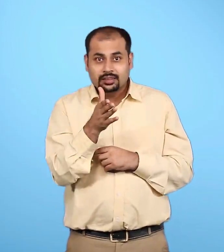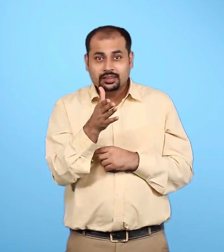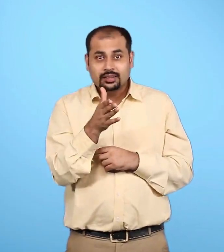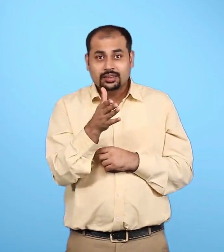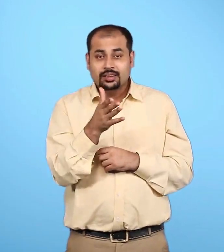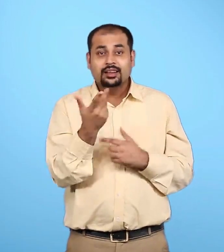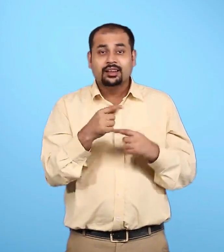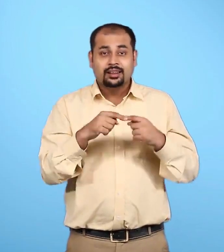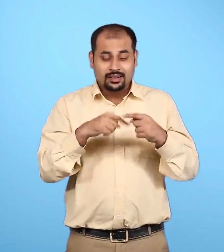128 elders?